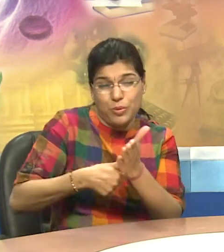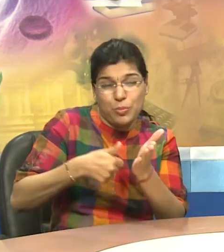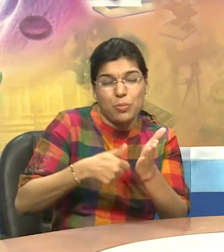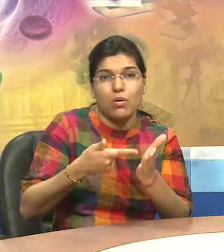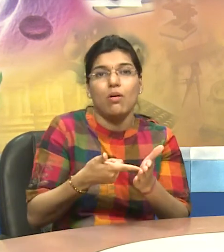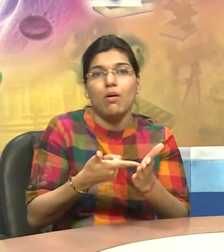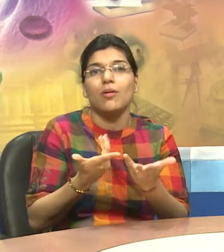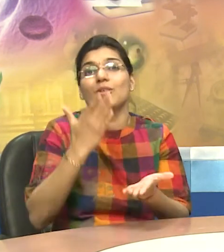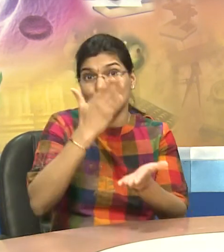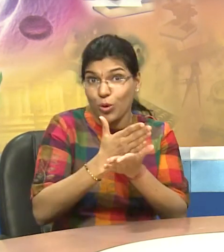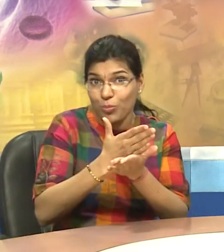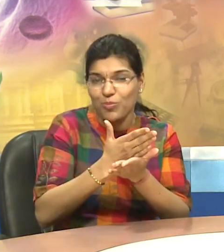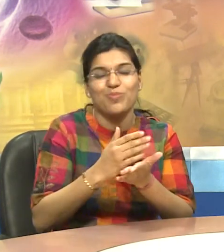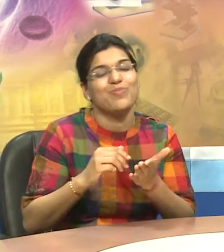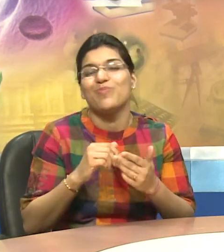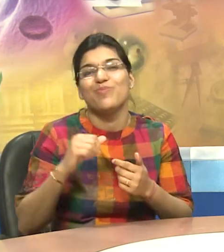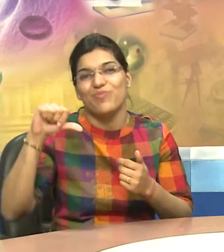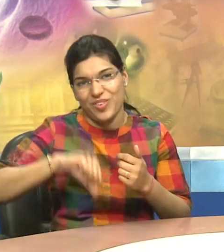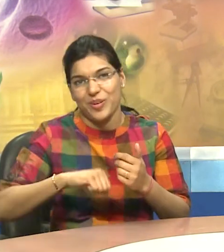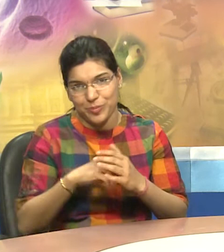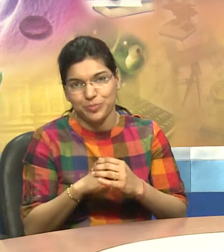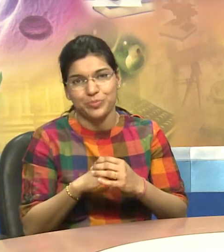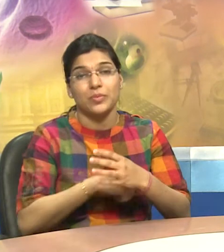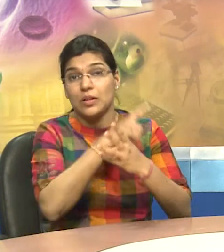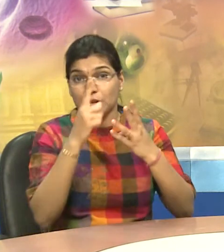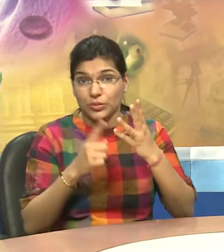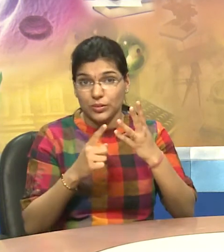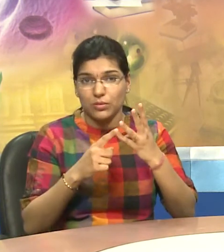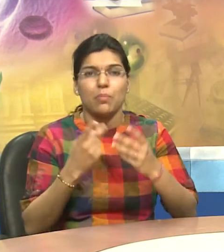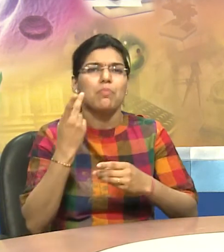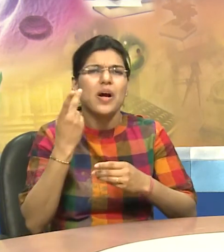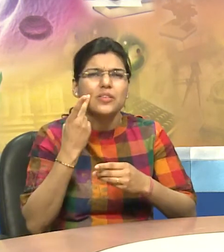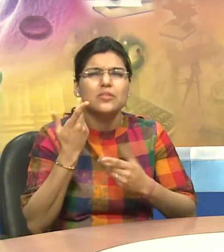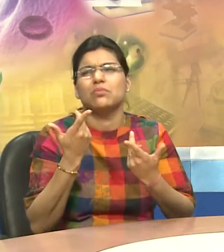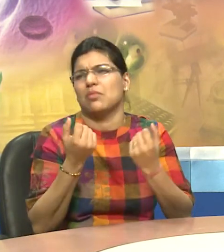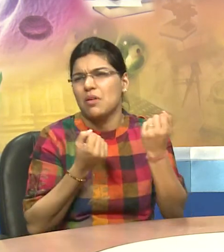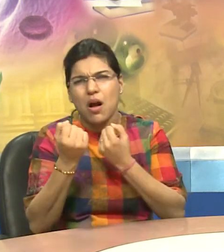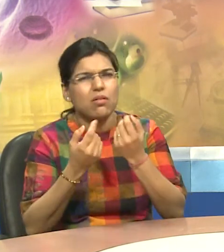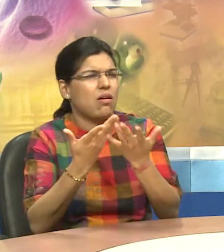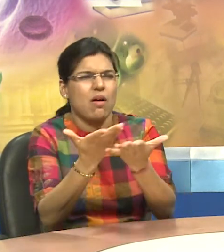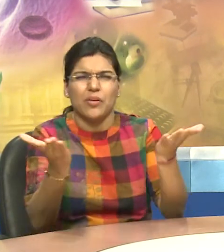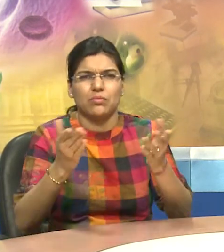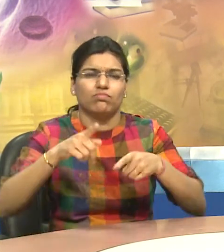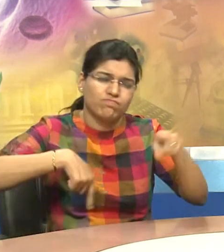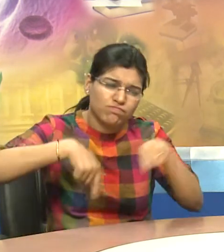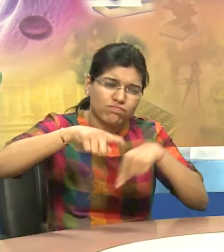train. You can stop it? No. Fourth, running heavy